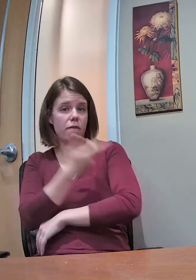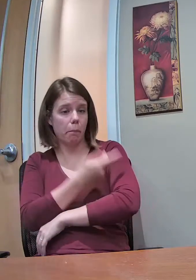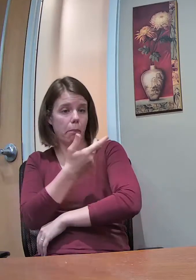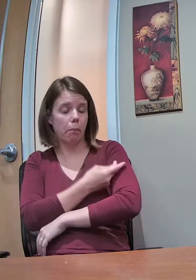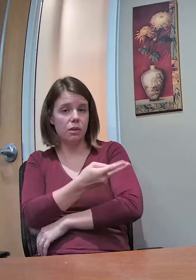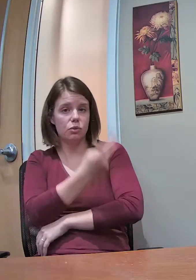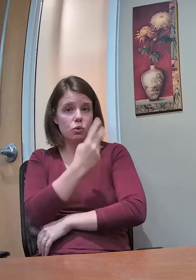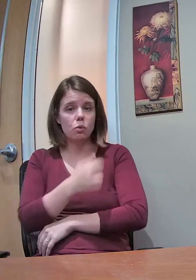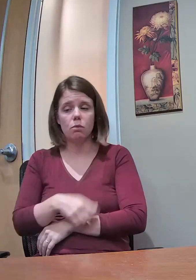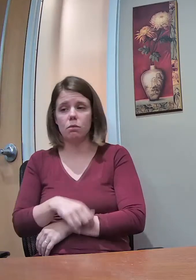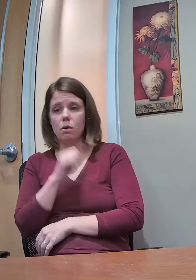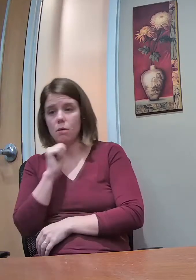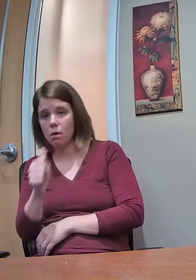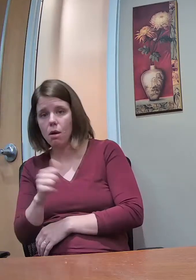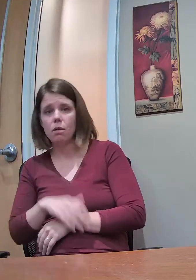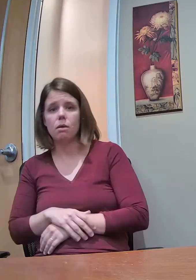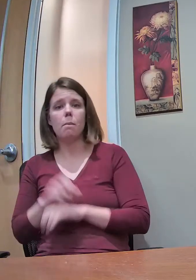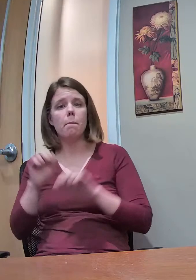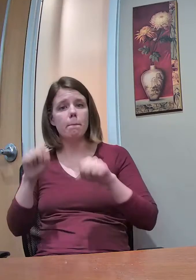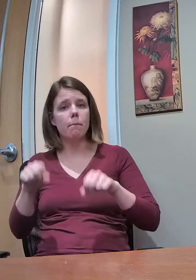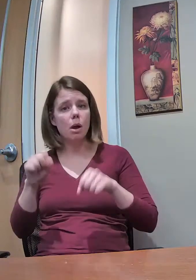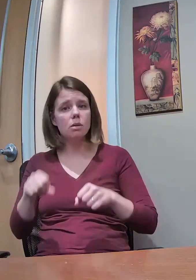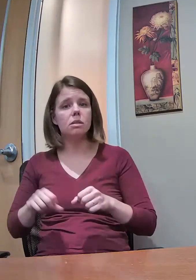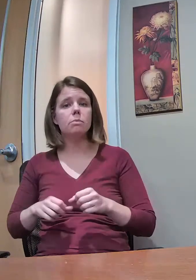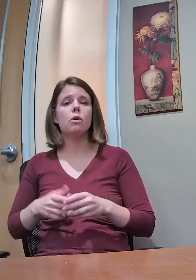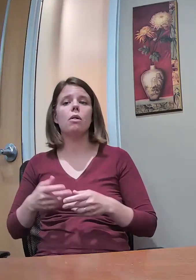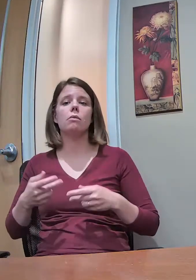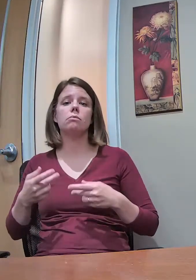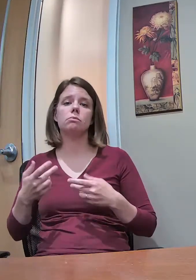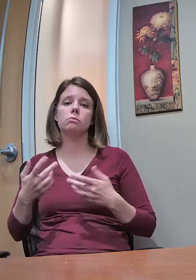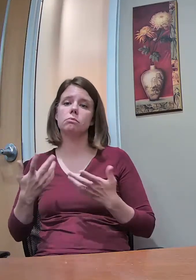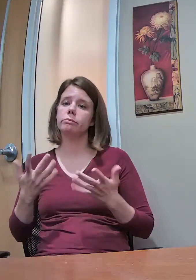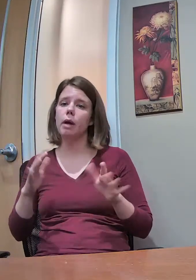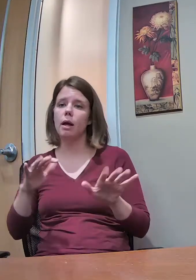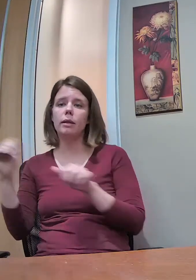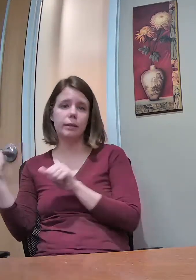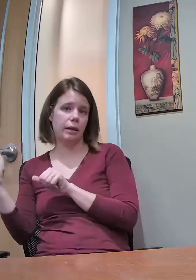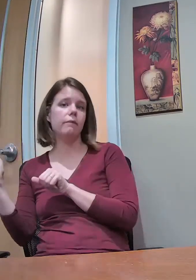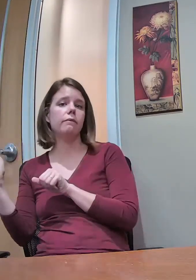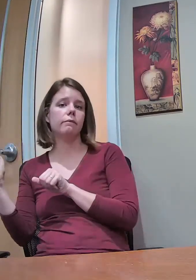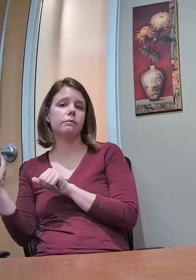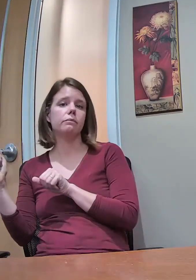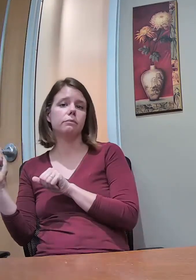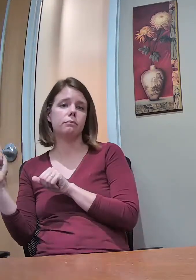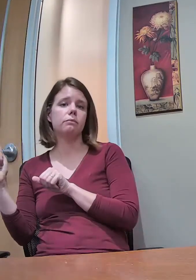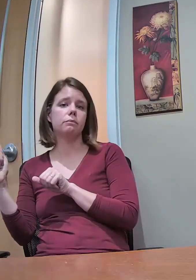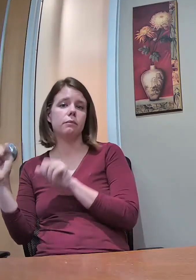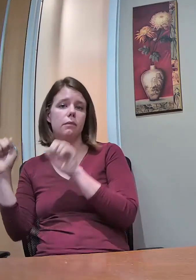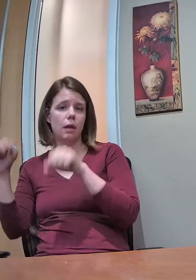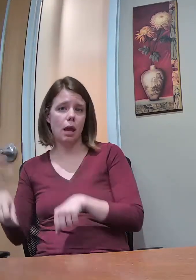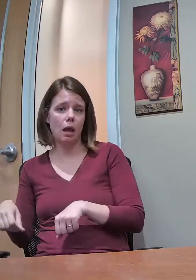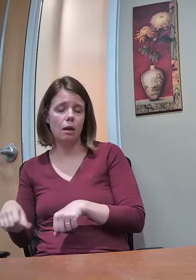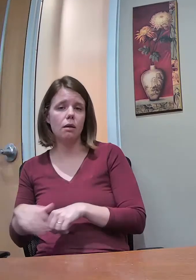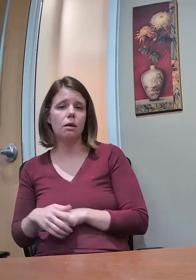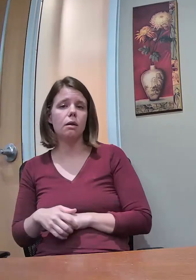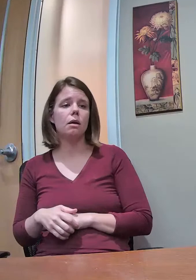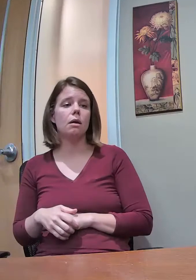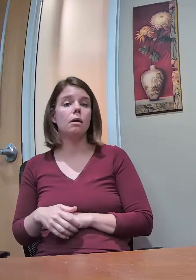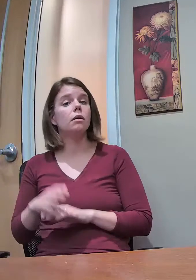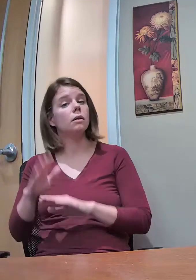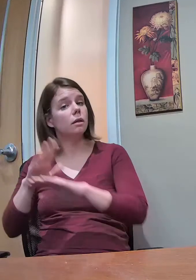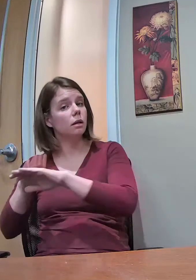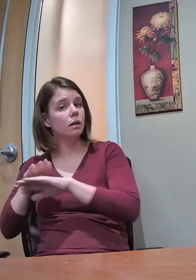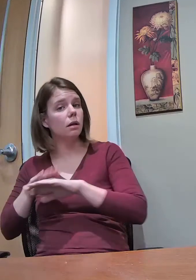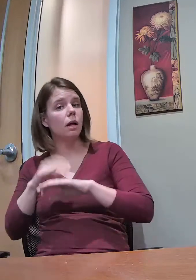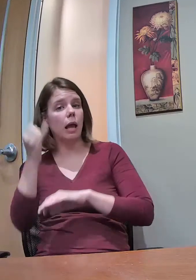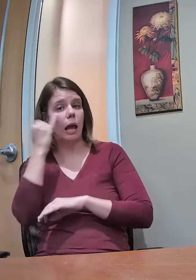can participate in essential absences unless the resident is in isolation. The next type of